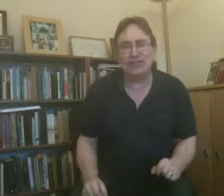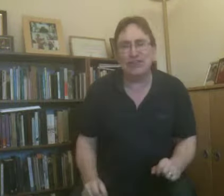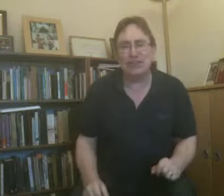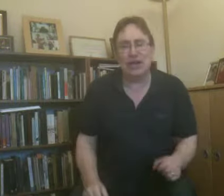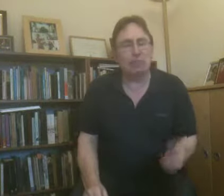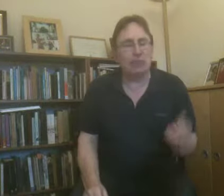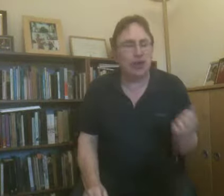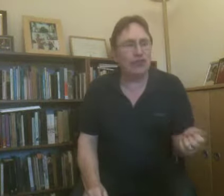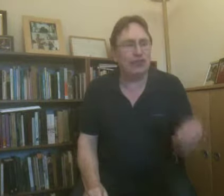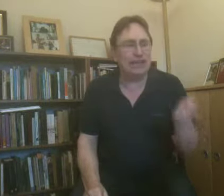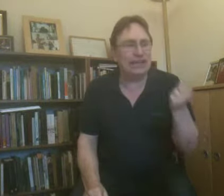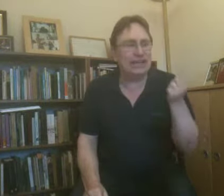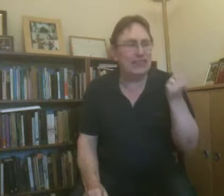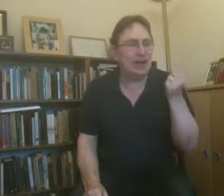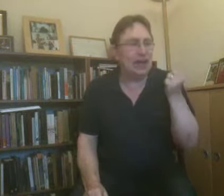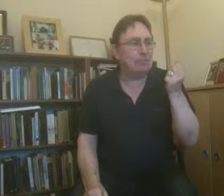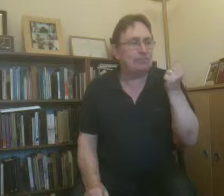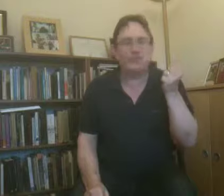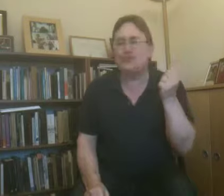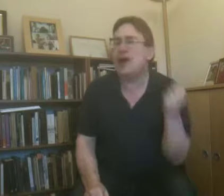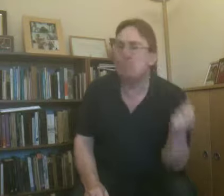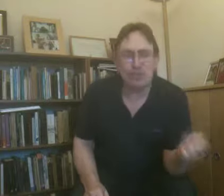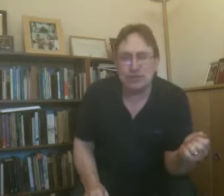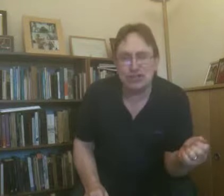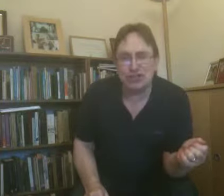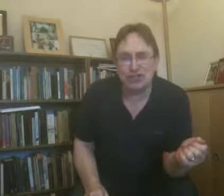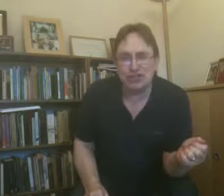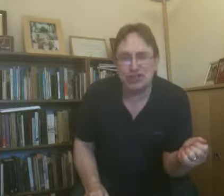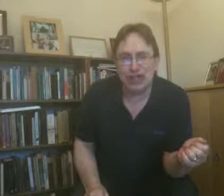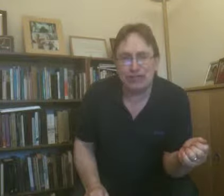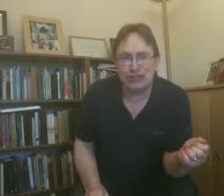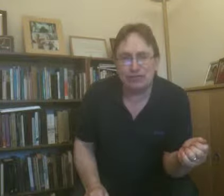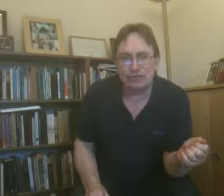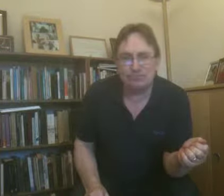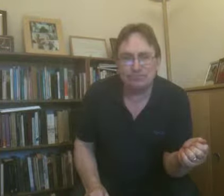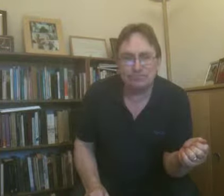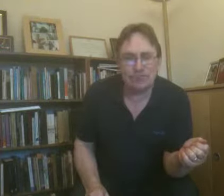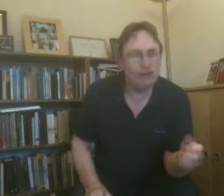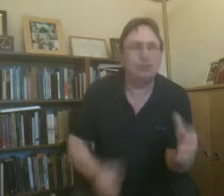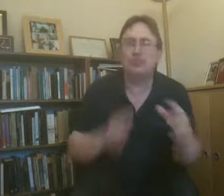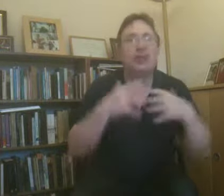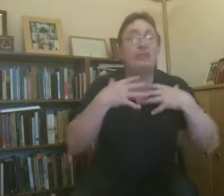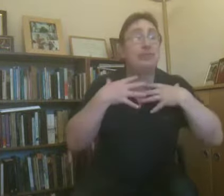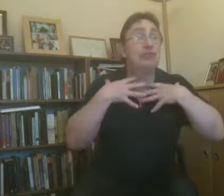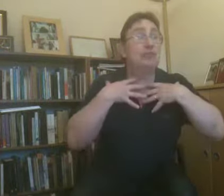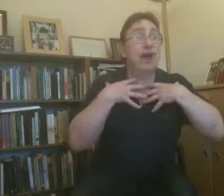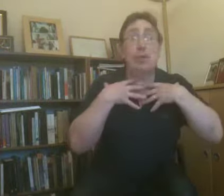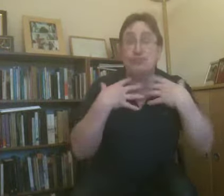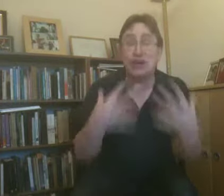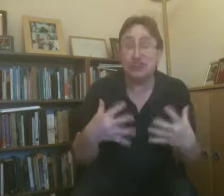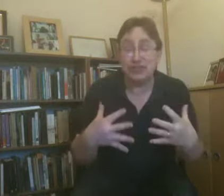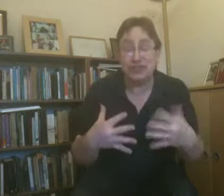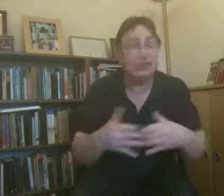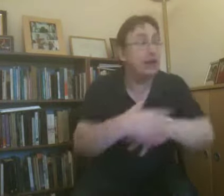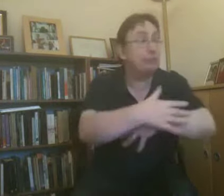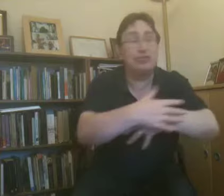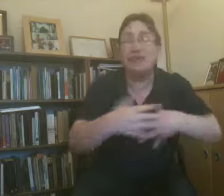etiquette because his primary mission is to share love. Sometimes our prejudices prevent